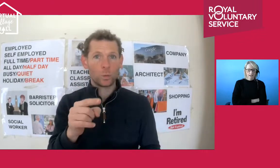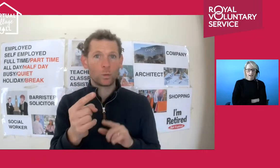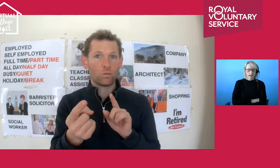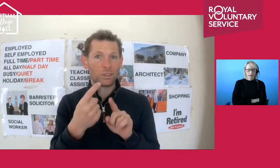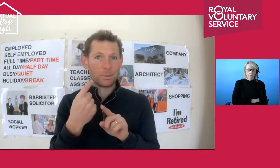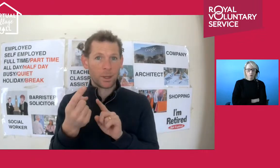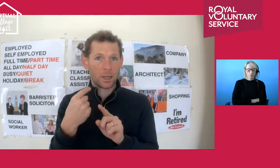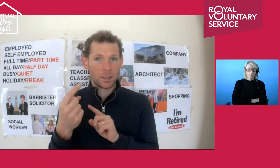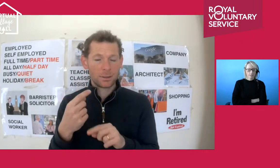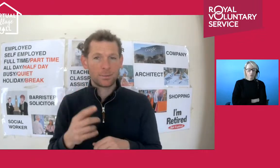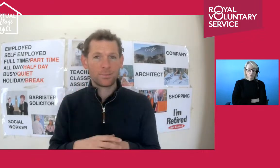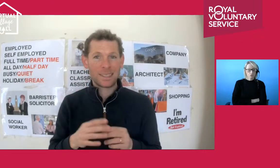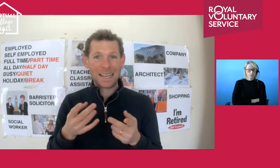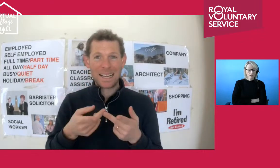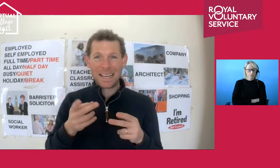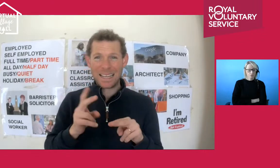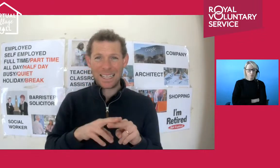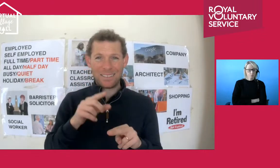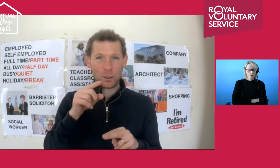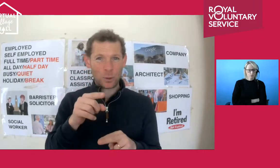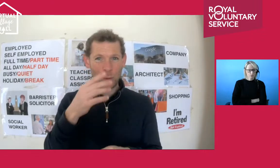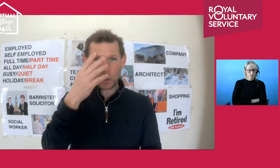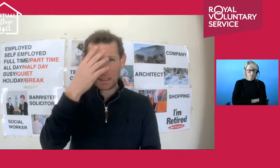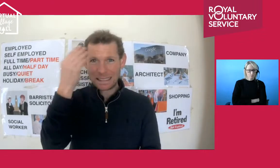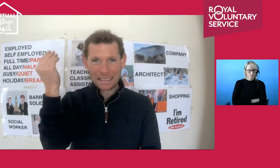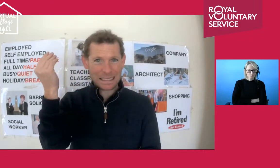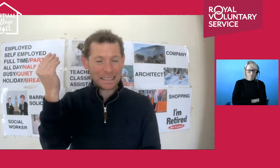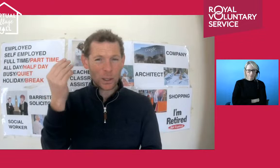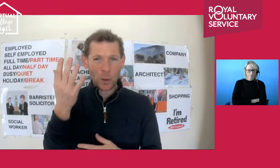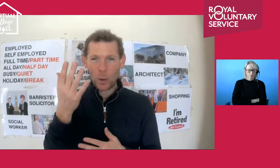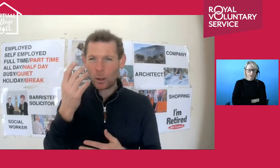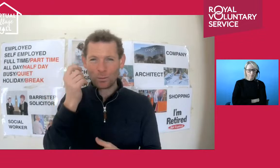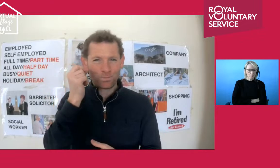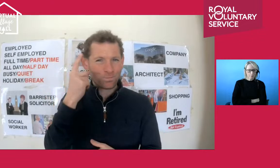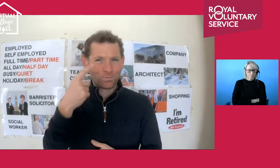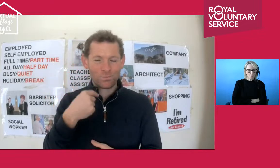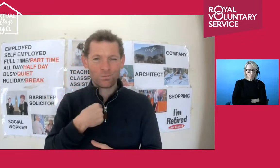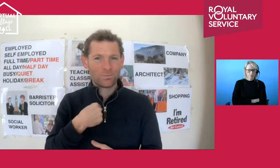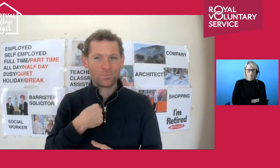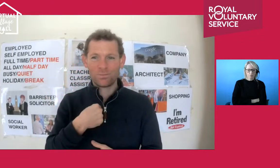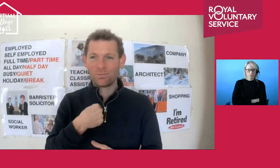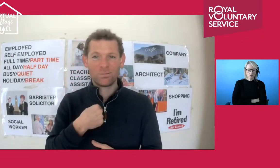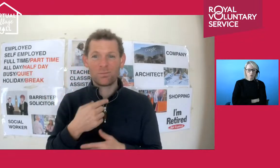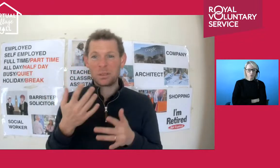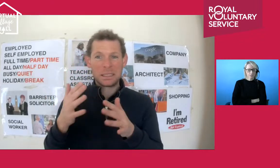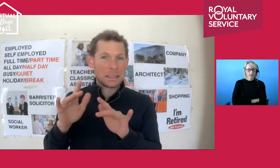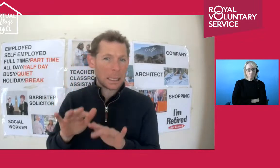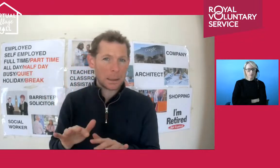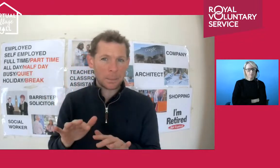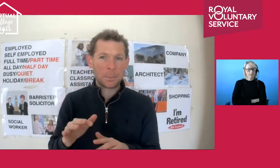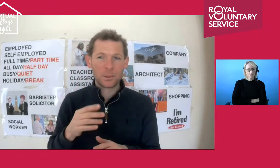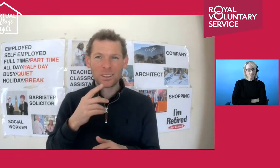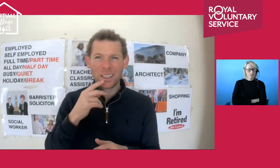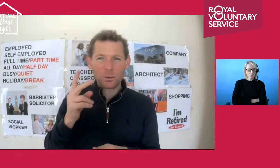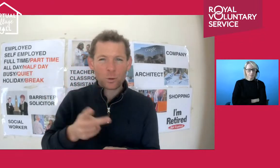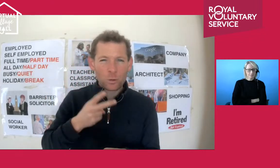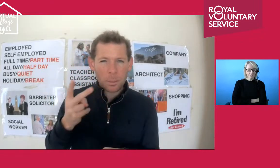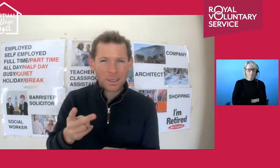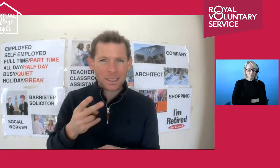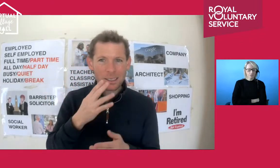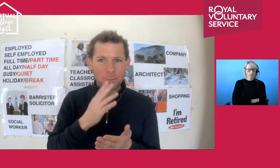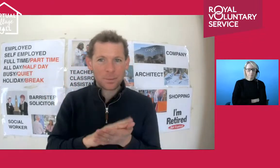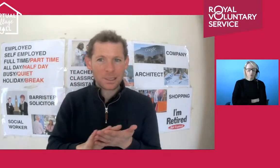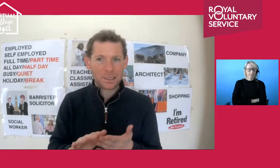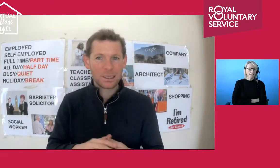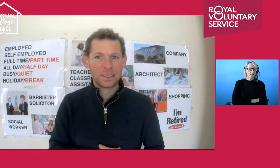questions, and I want then you to sign your response. If you can't remember or if you didn't understand what I'm signing, just please